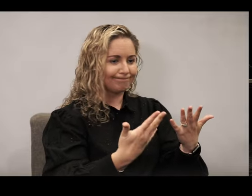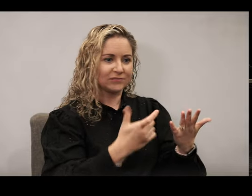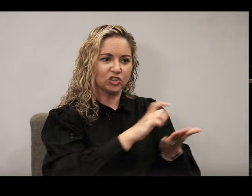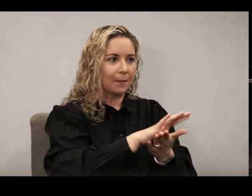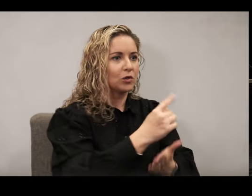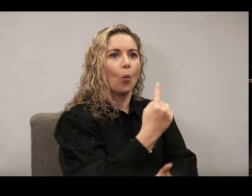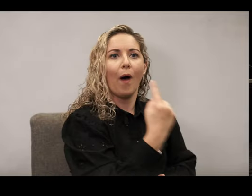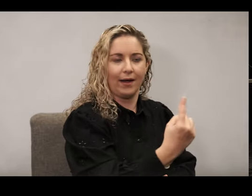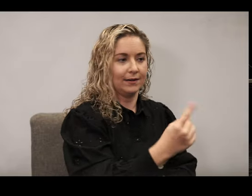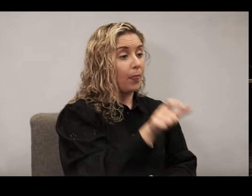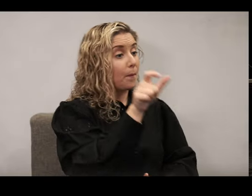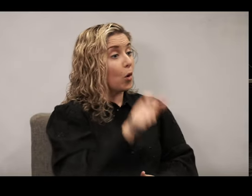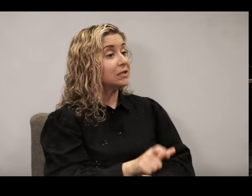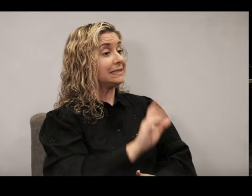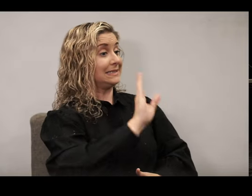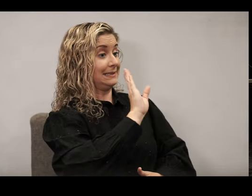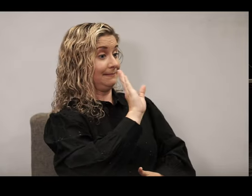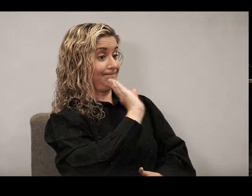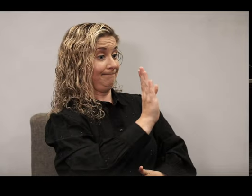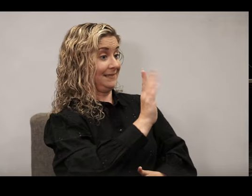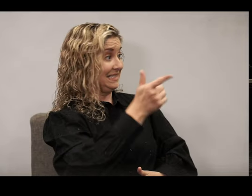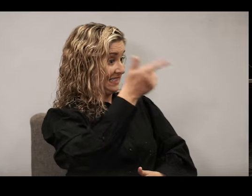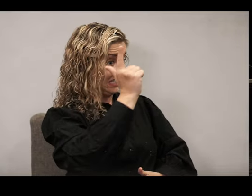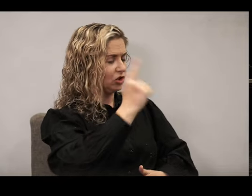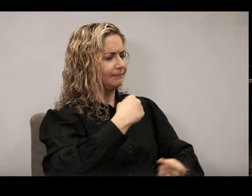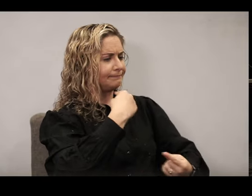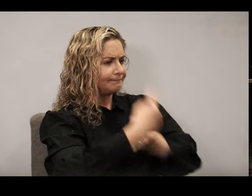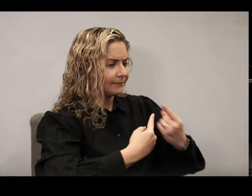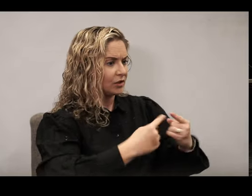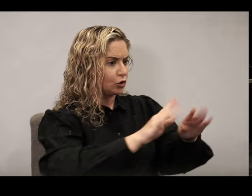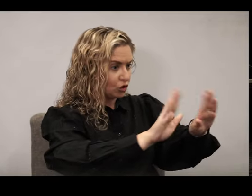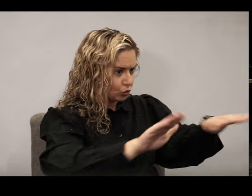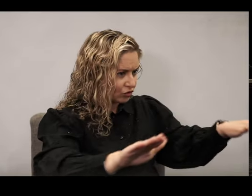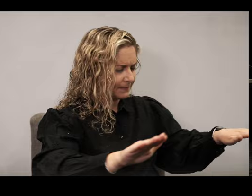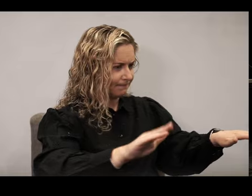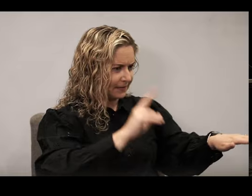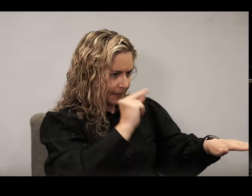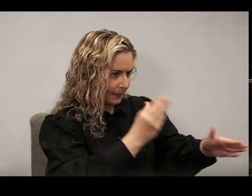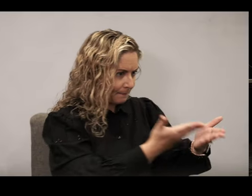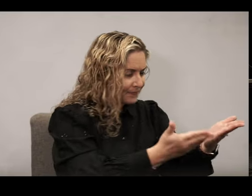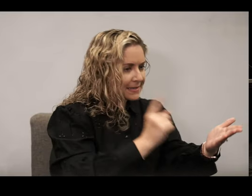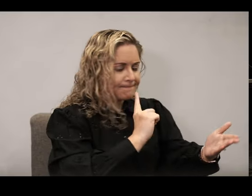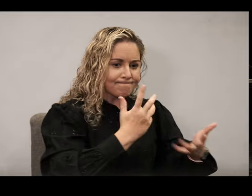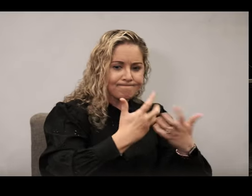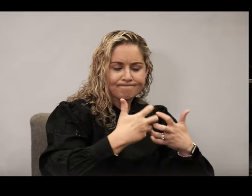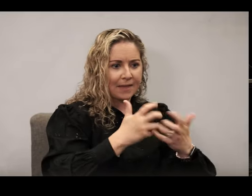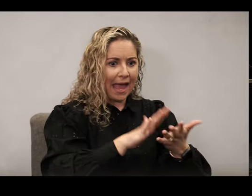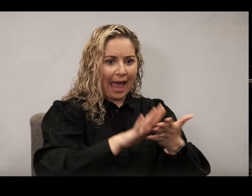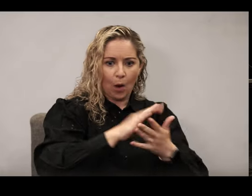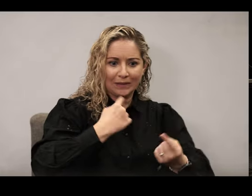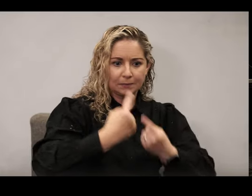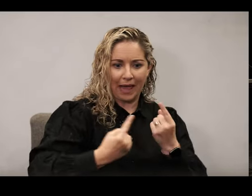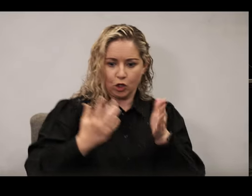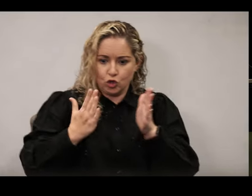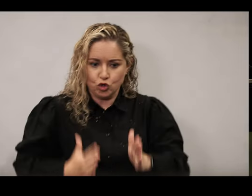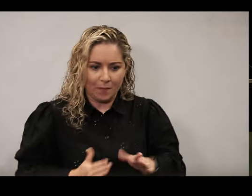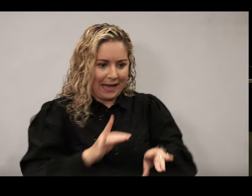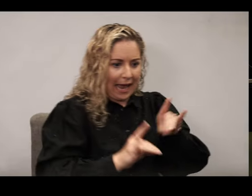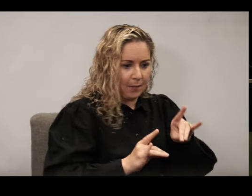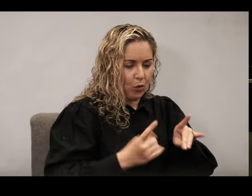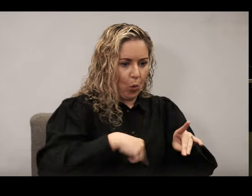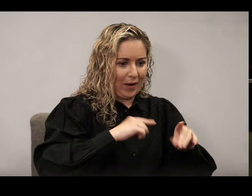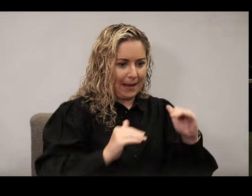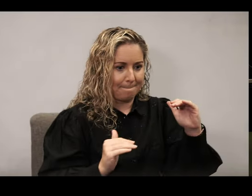used an illustration to show the uniqueness of humans above all other animals. And the example, the illustration, went something like this. Now, I wasn't there,